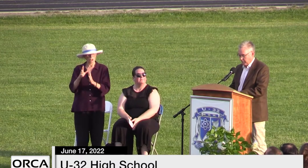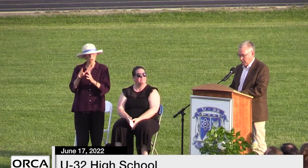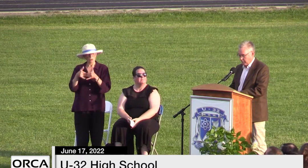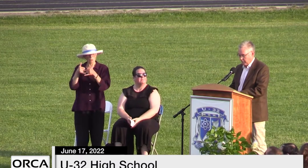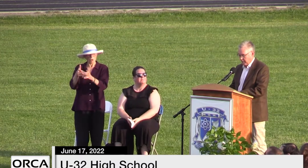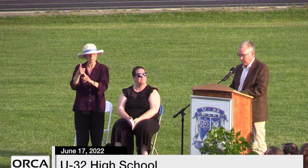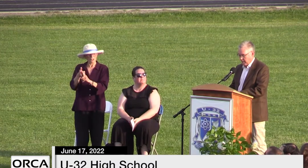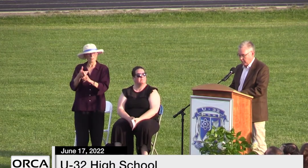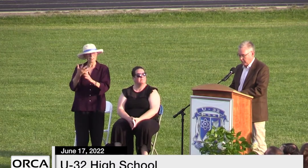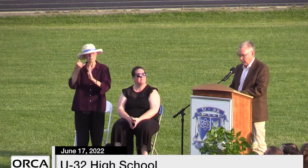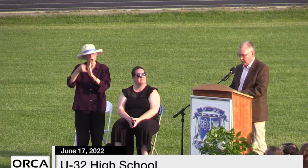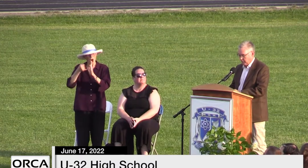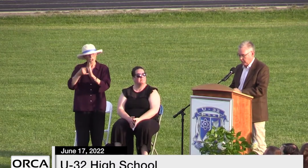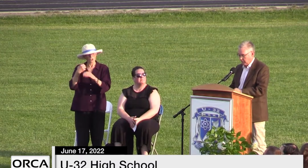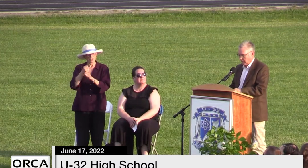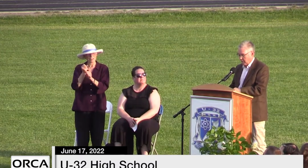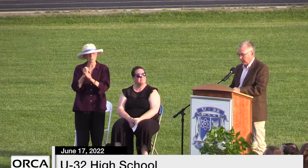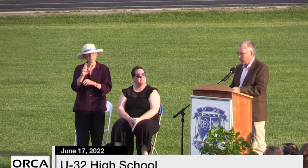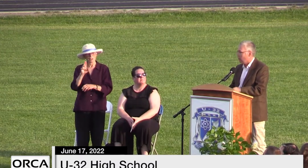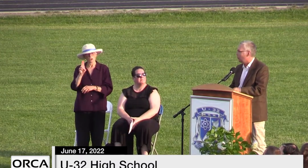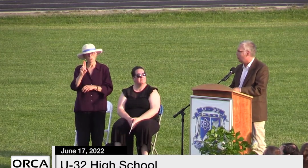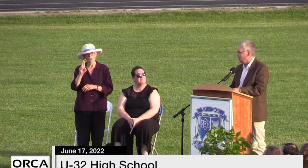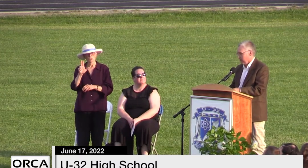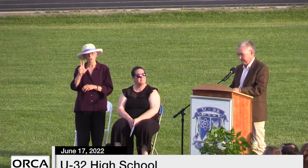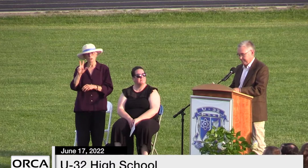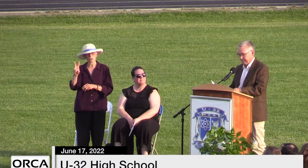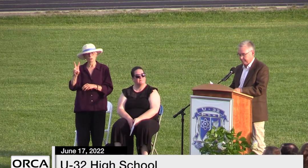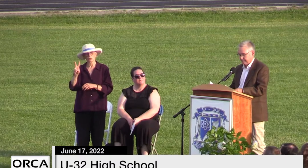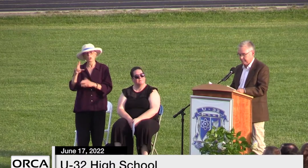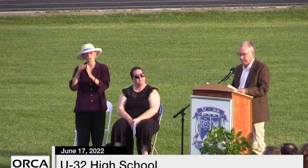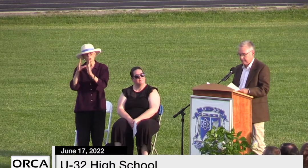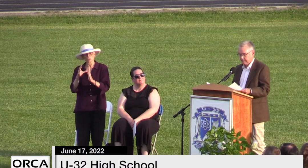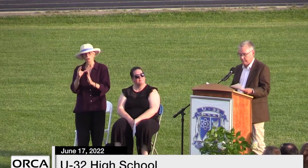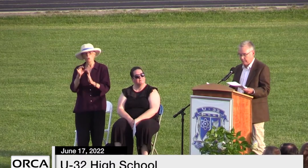is a piece of art created by a U32 student artist or woodworker.